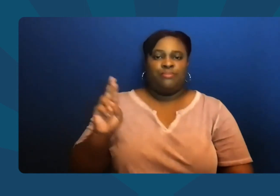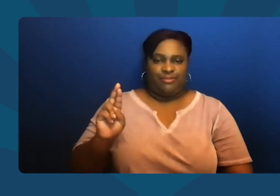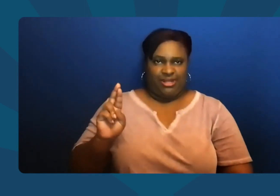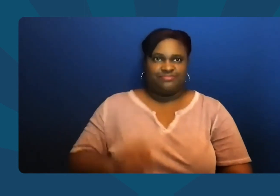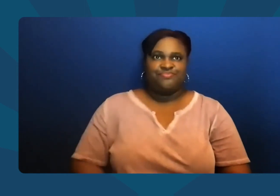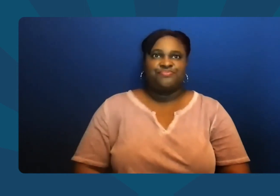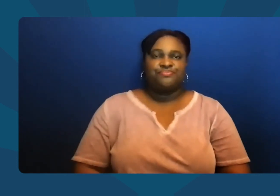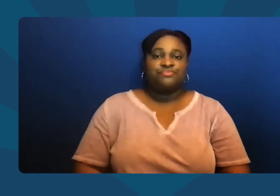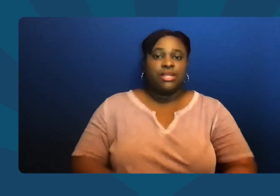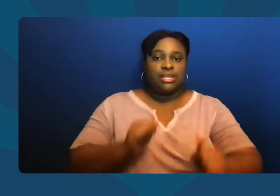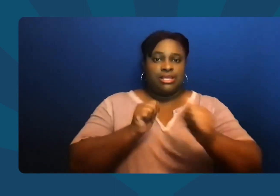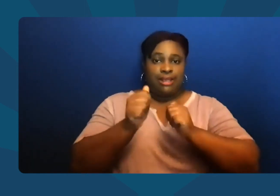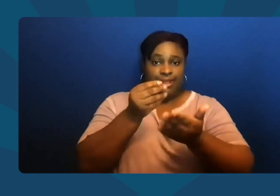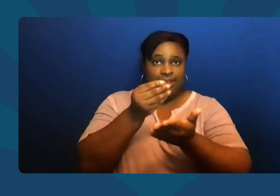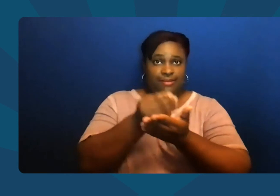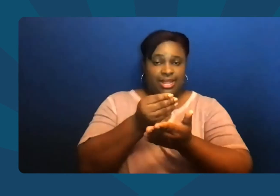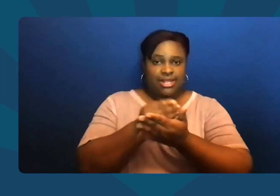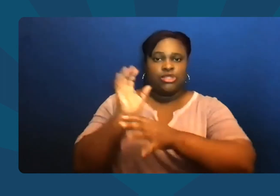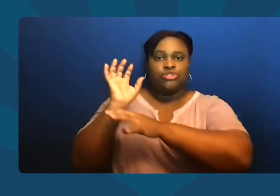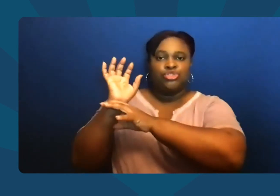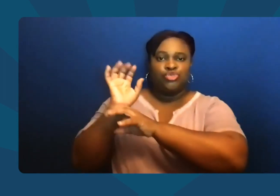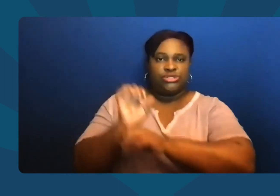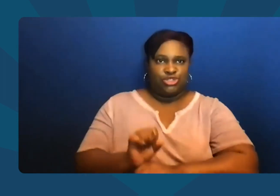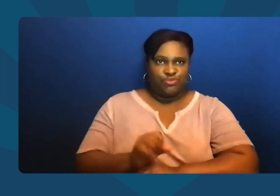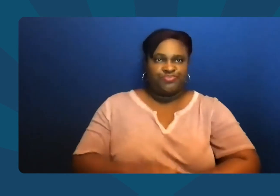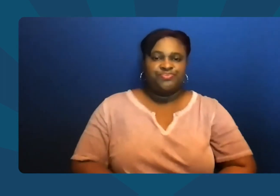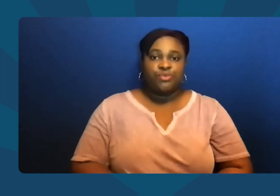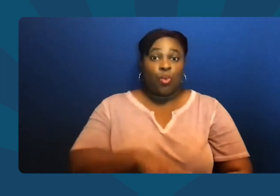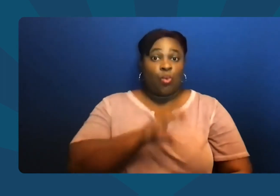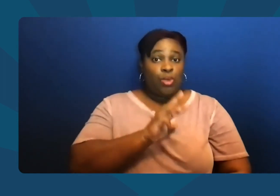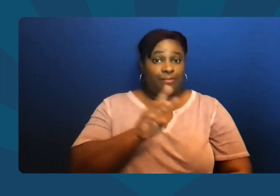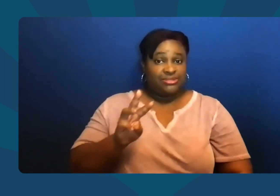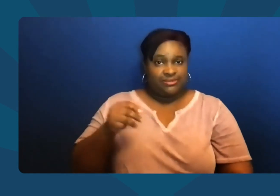Party, Republican. Campaign funding, traditional.